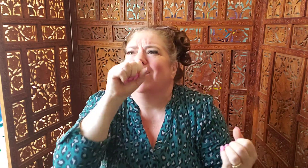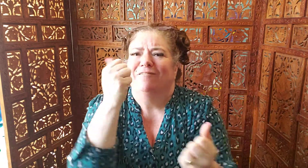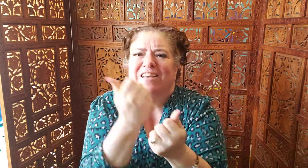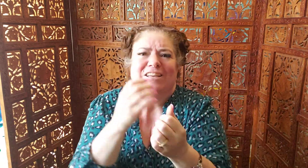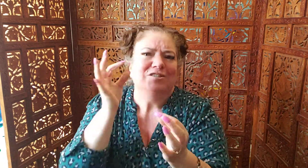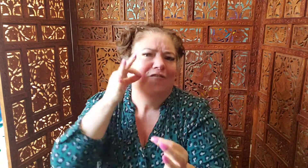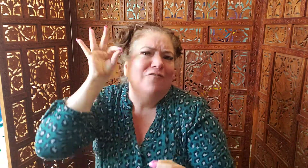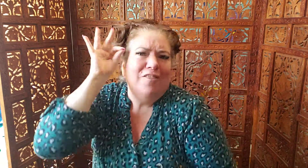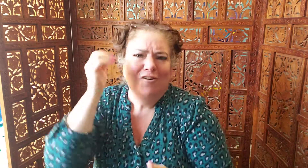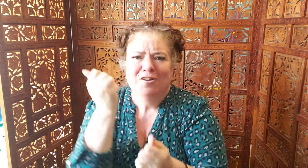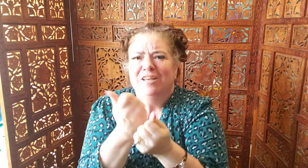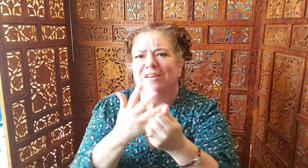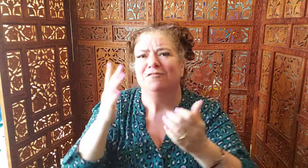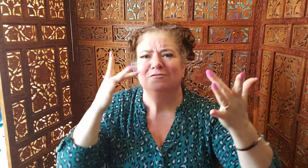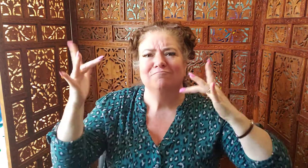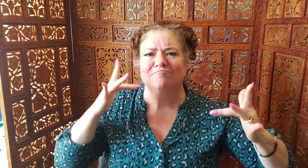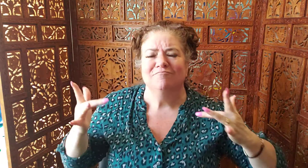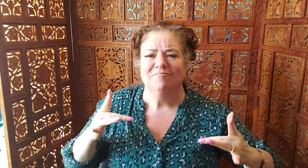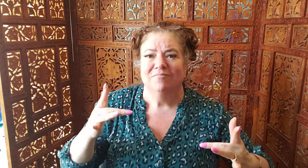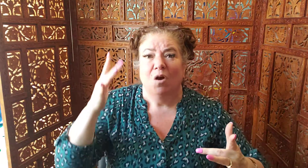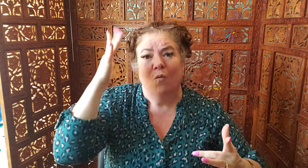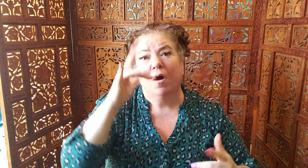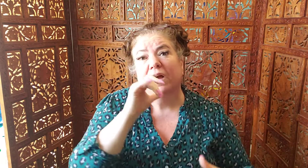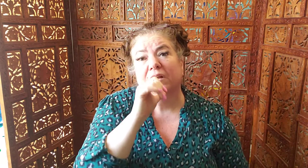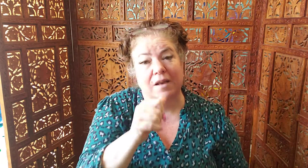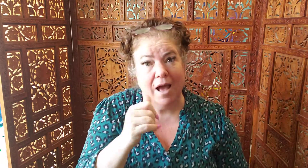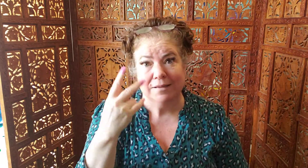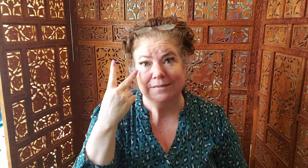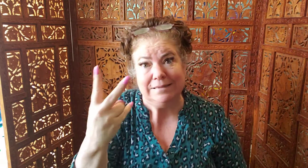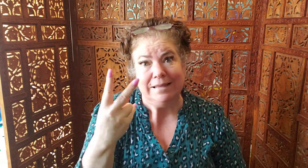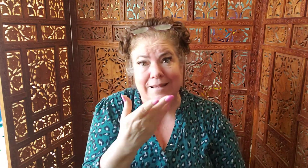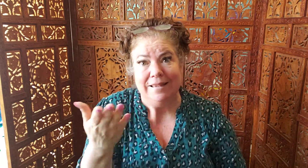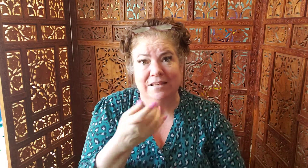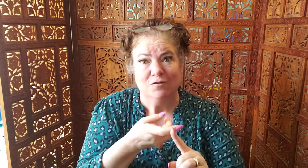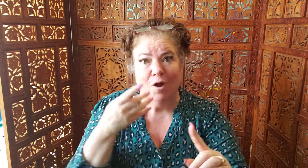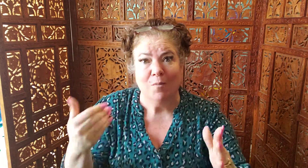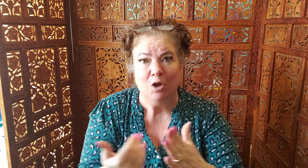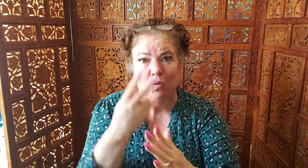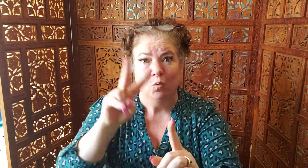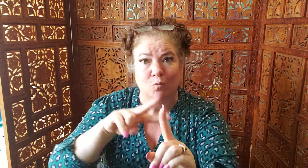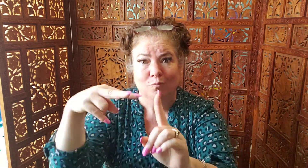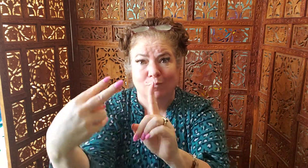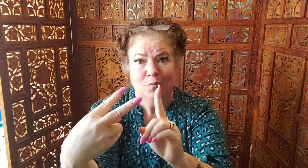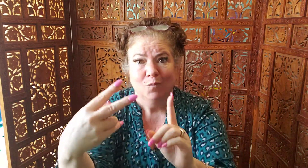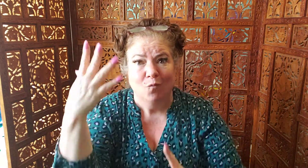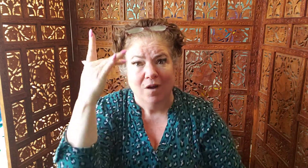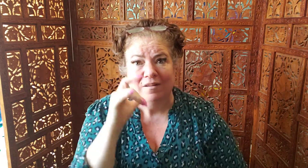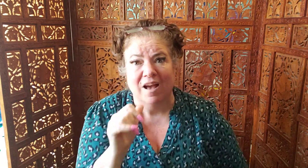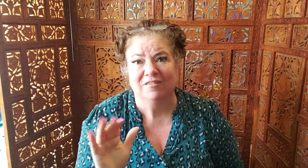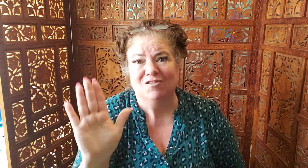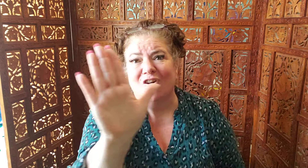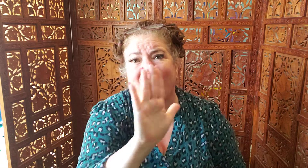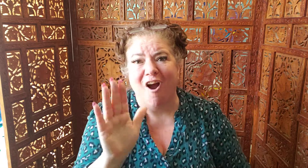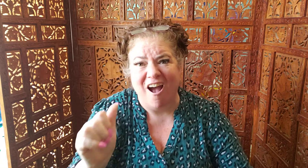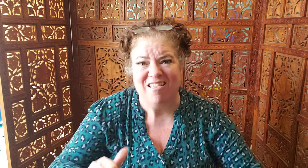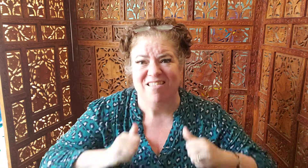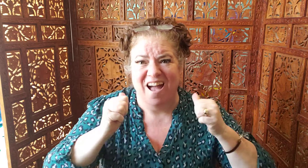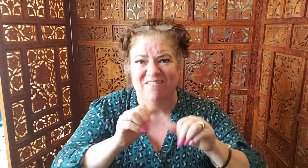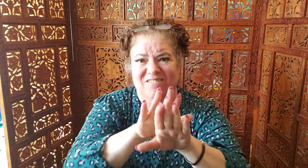spangle? Why not try to see things from a different angle? Your life is a sham